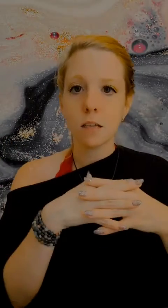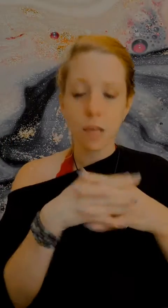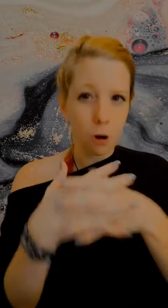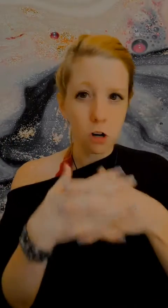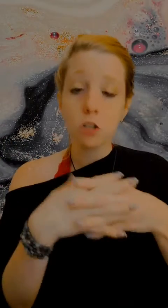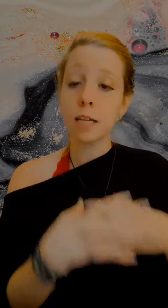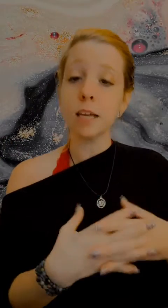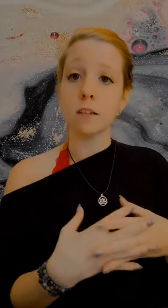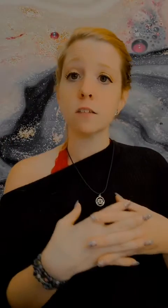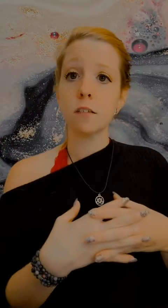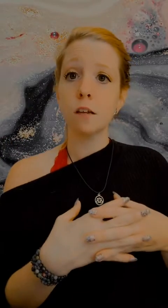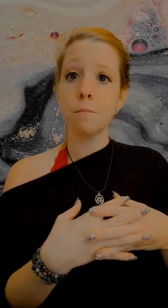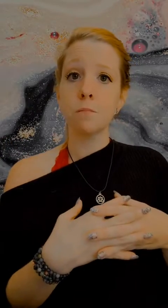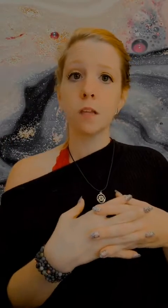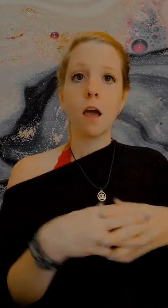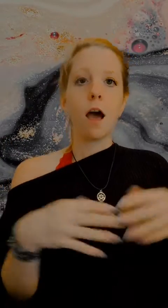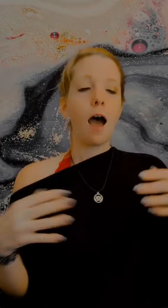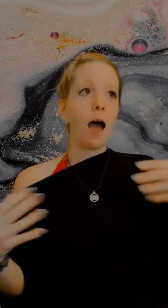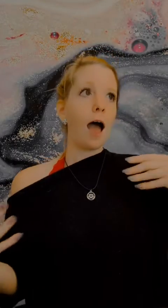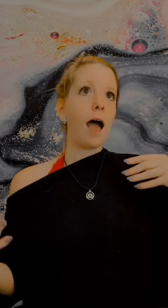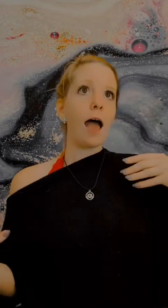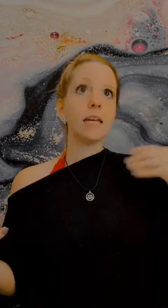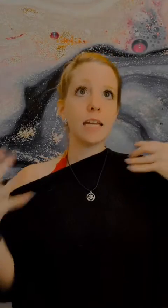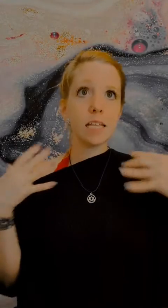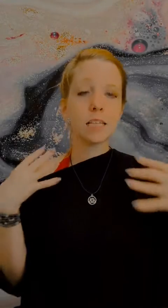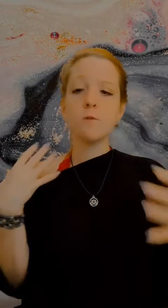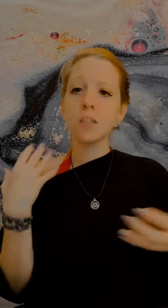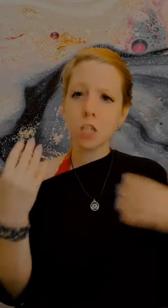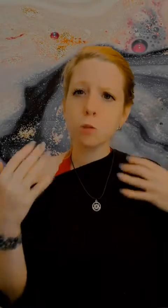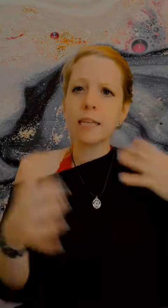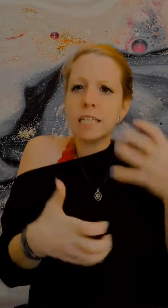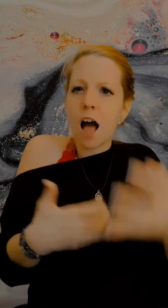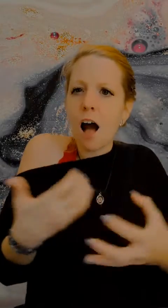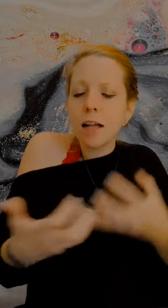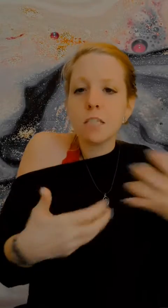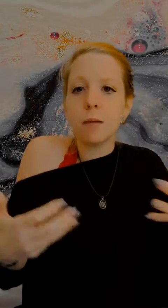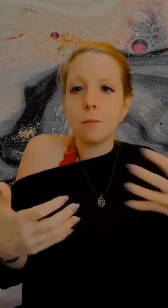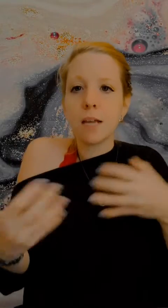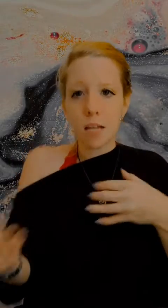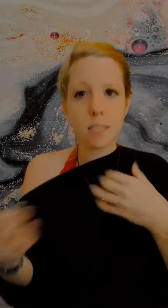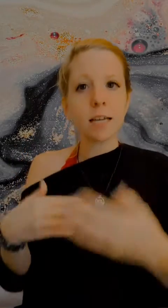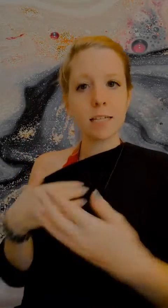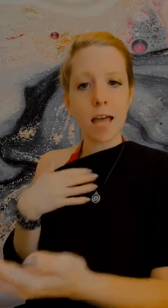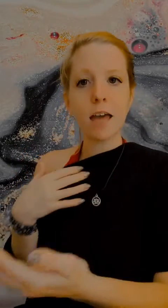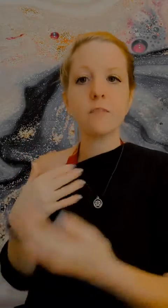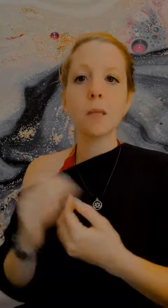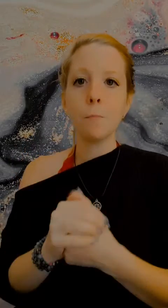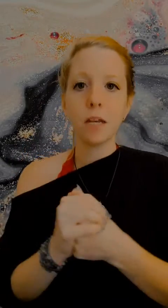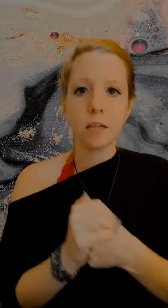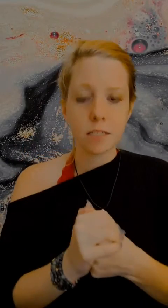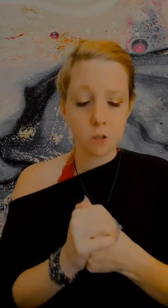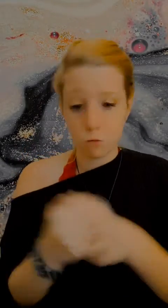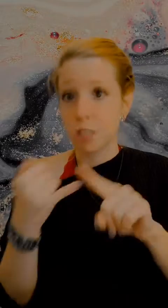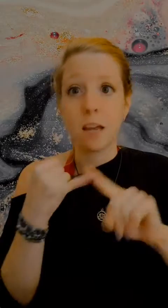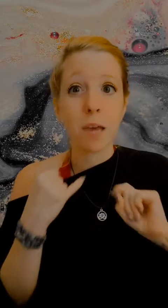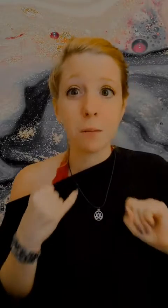a partner's needs. And it is conflictual. It is a hot debate because, like I said, if somebody has just had a